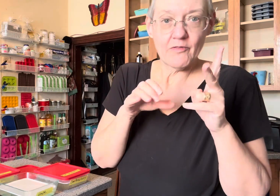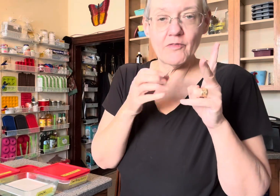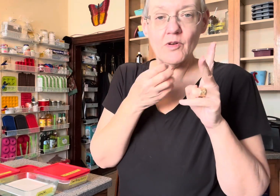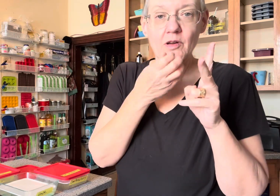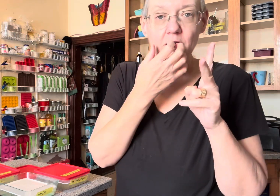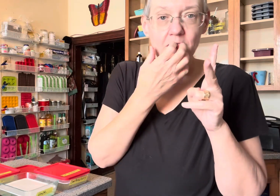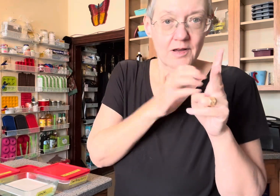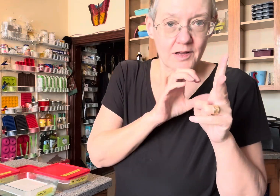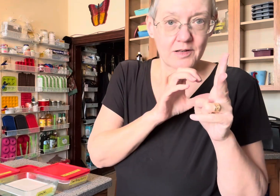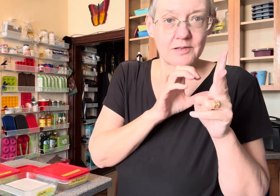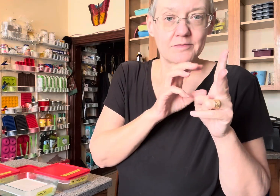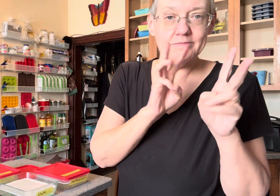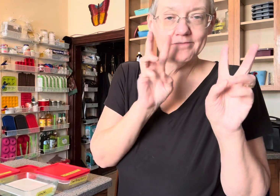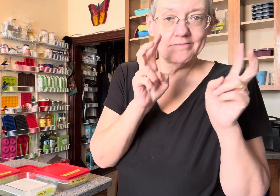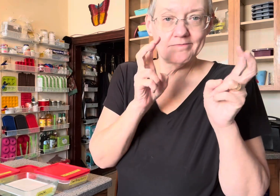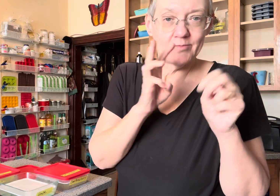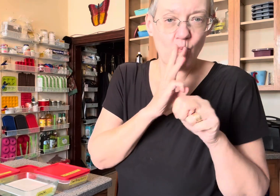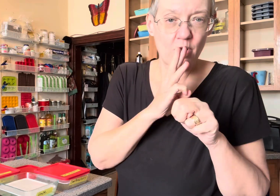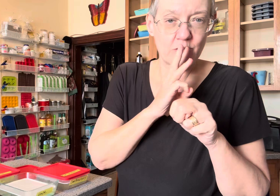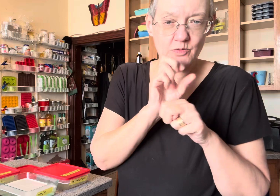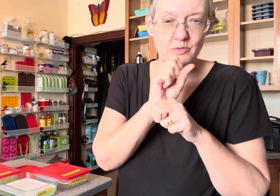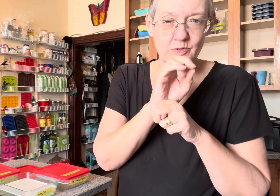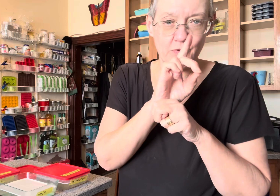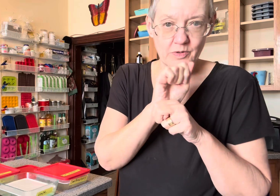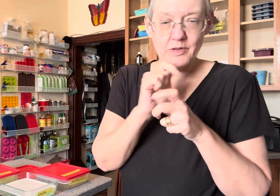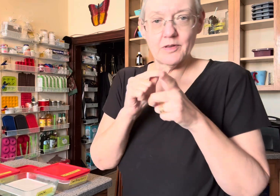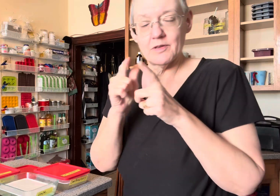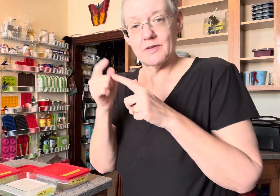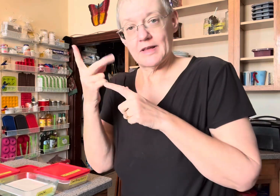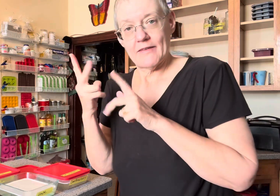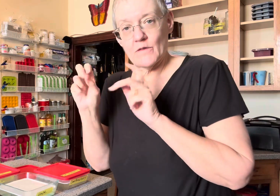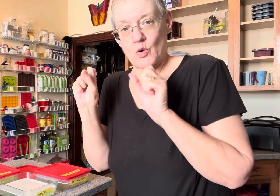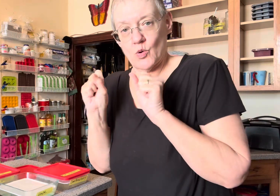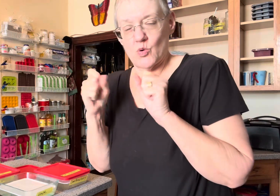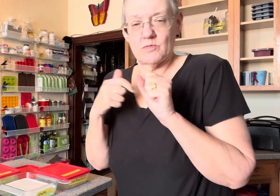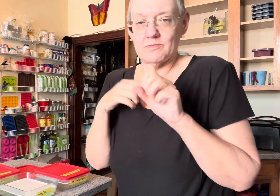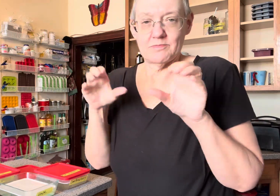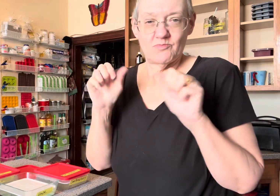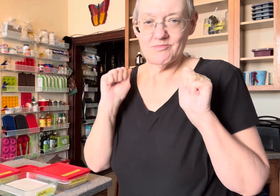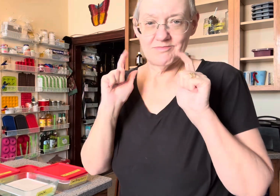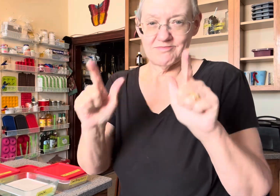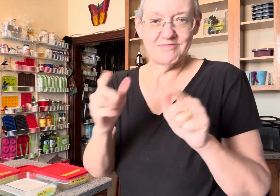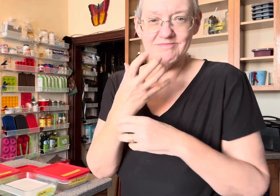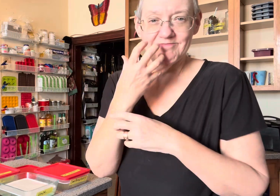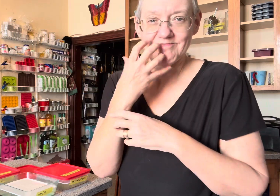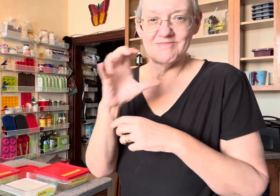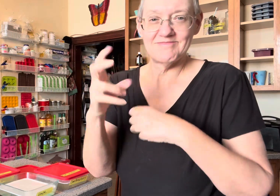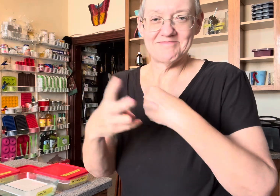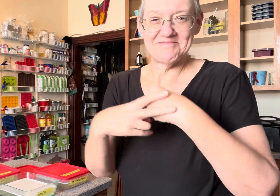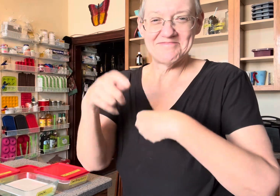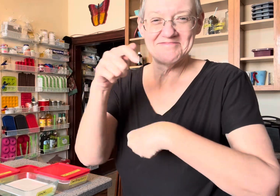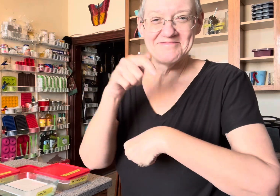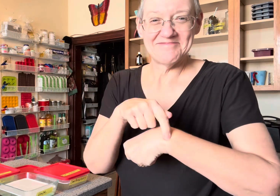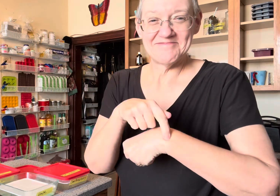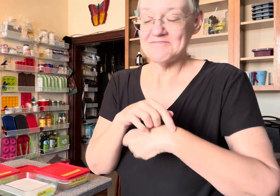I don't do half hot liquid and half cold liquid. I just do all hot. It just saves